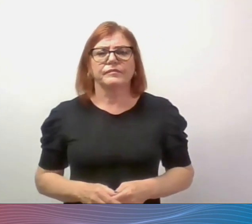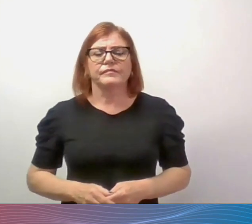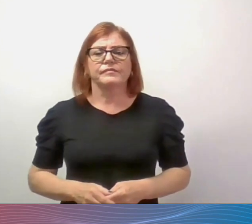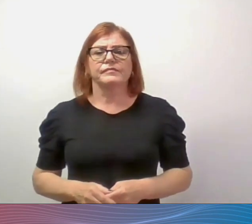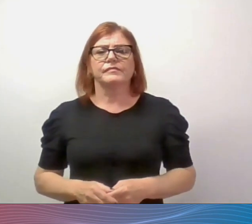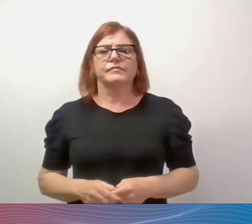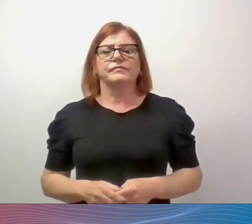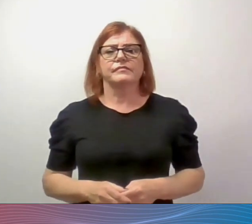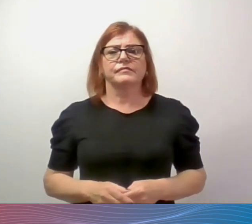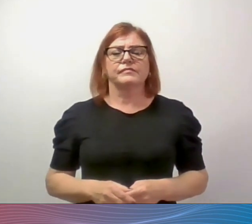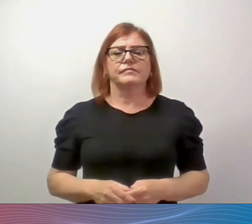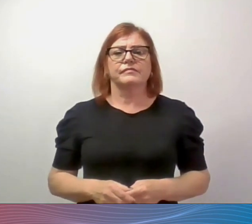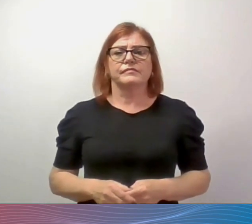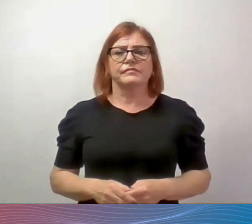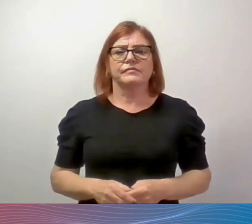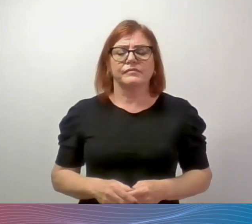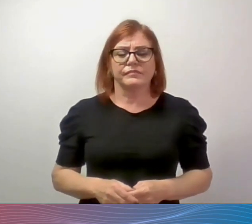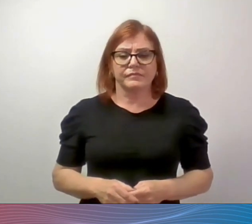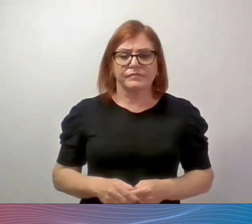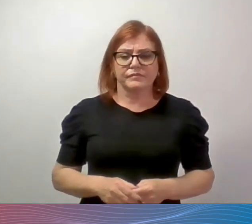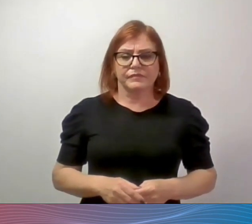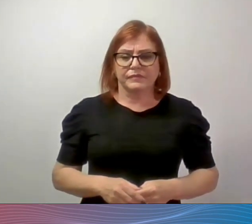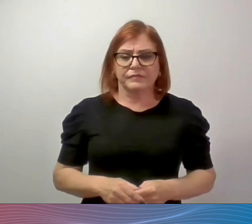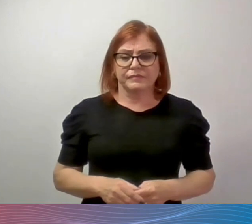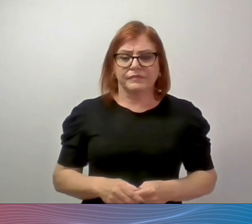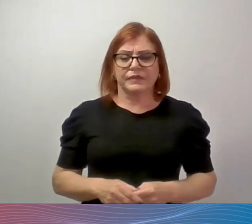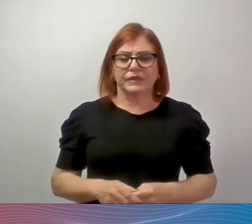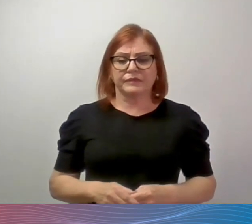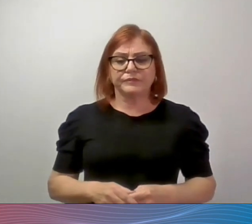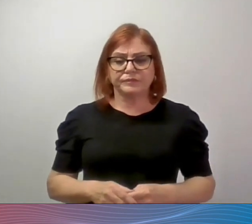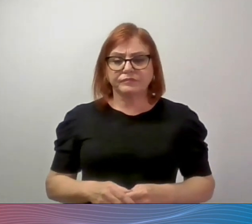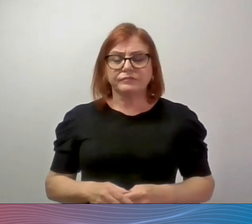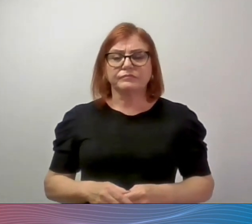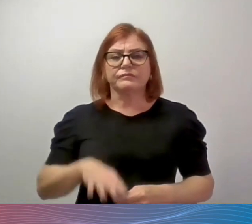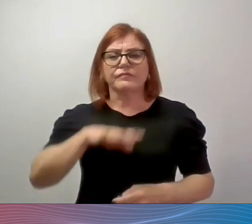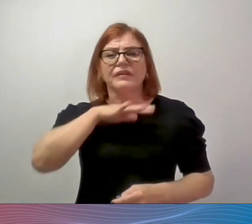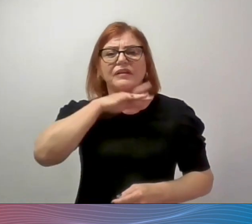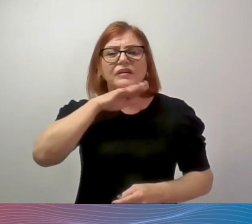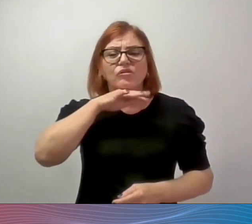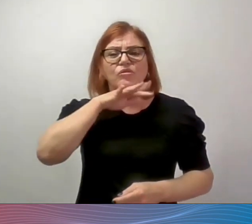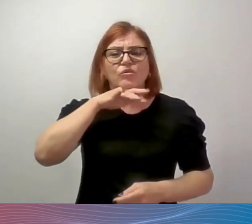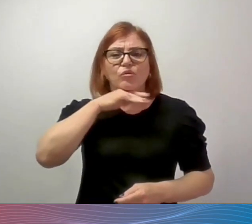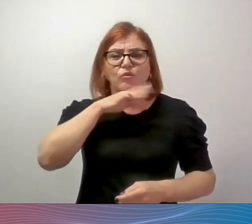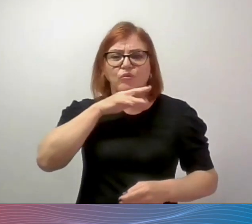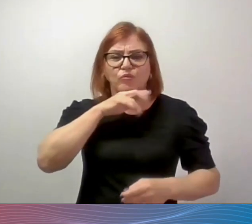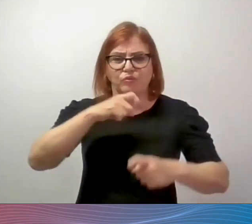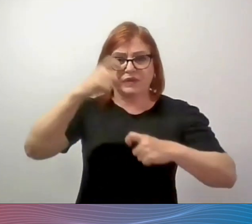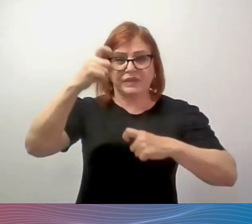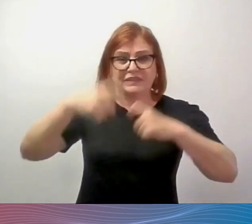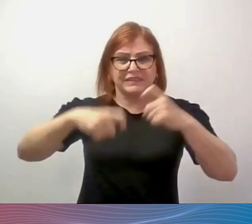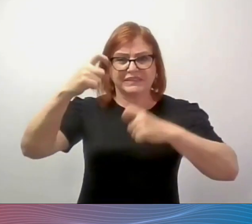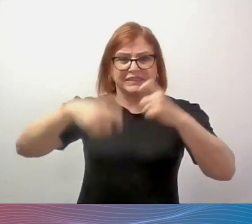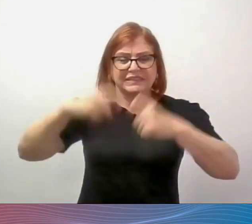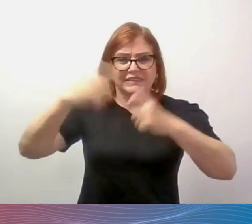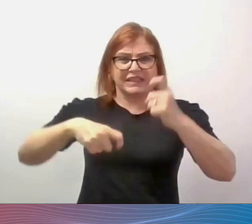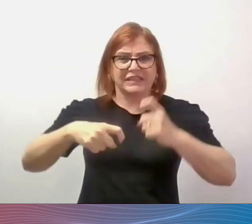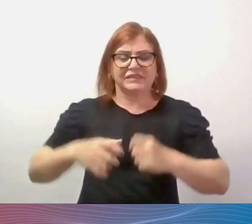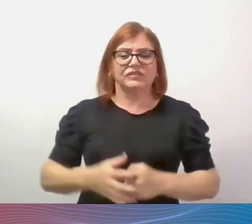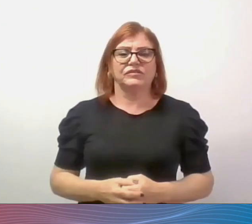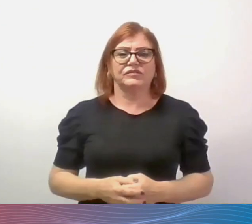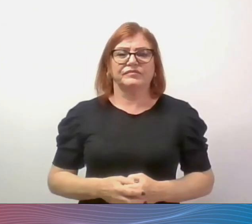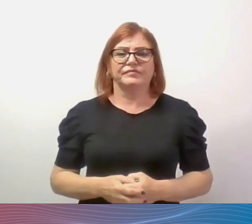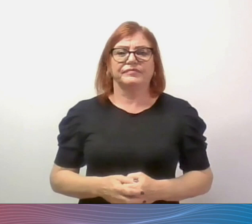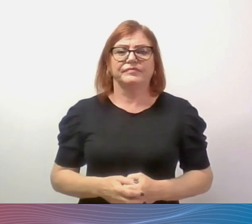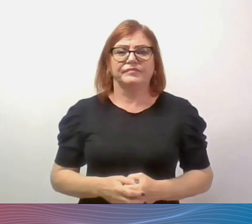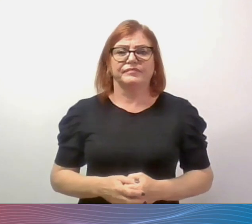para imoralidade sexual. So this the word used in the King James the updated version,